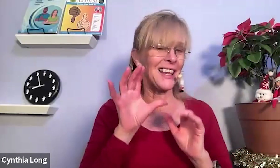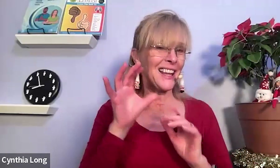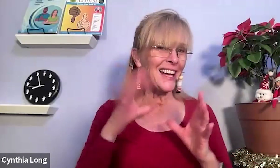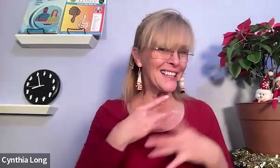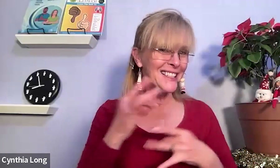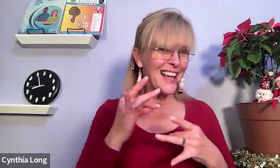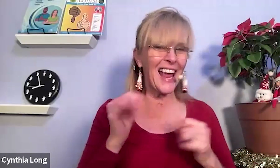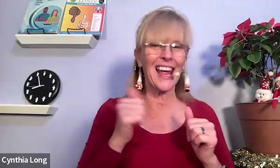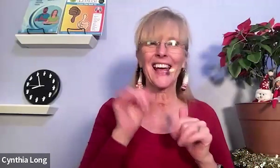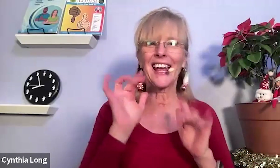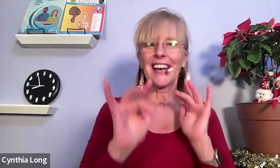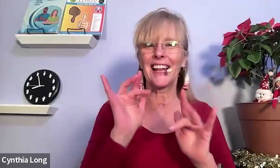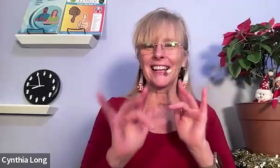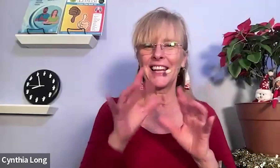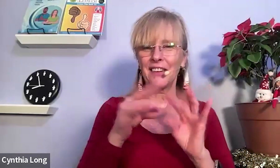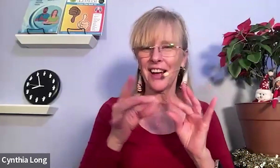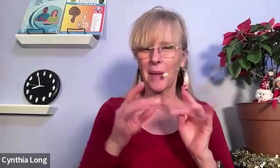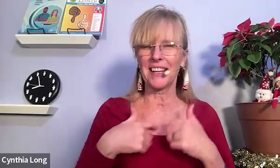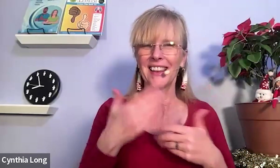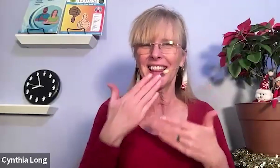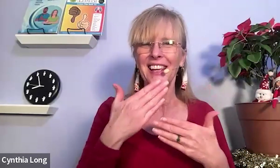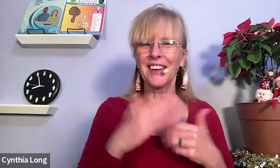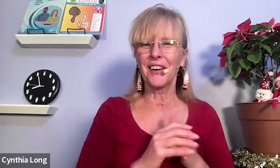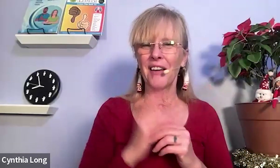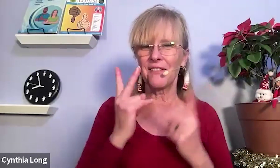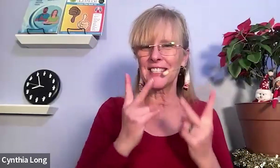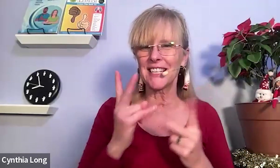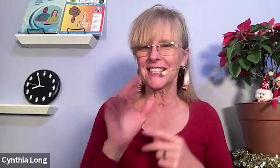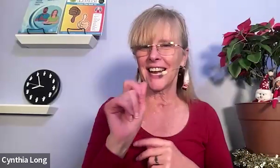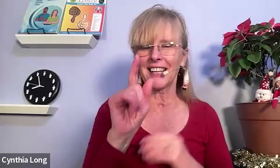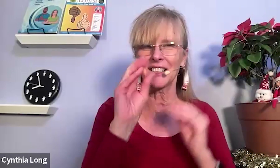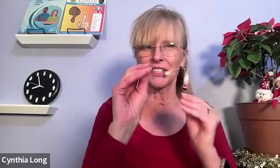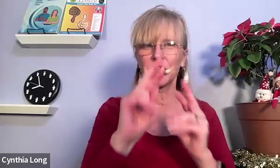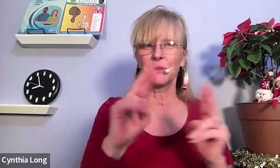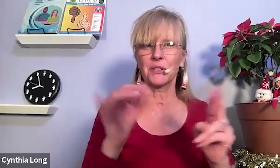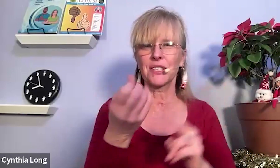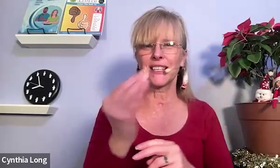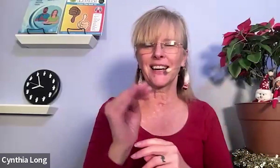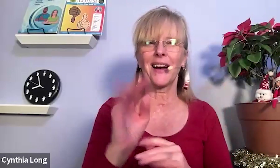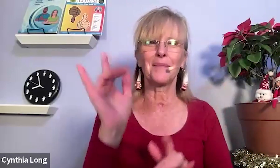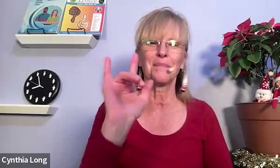likes and leave a comment. Thank you, and visit us at ASLTeachingResources.com.